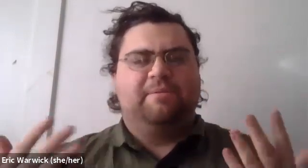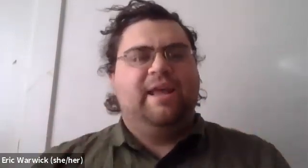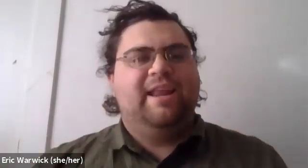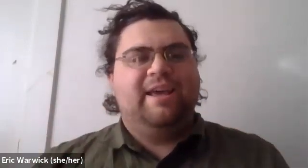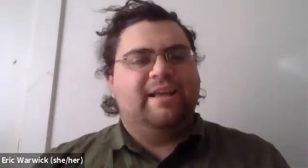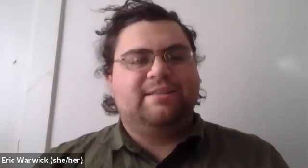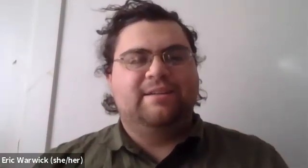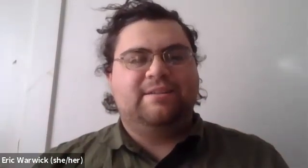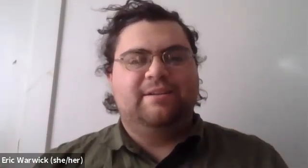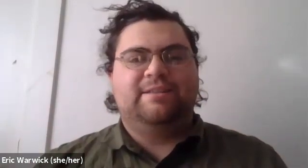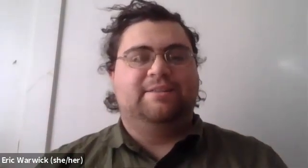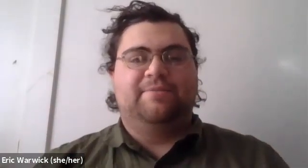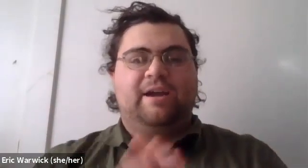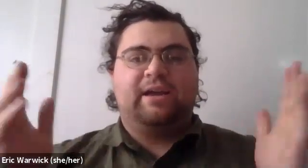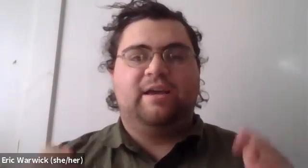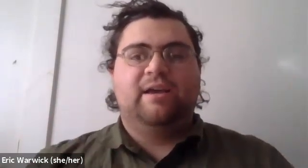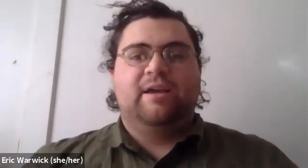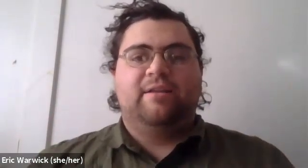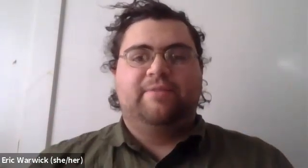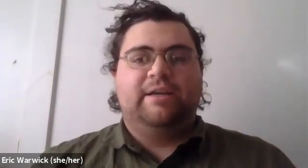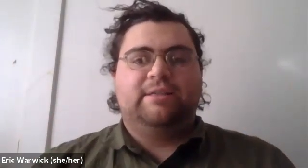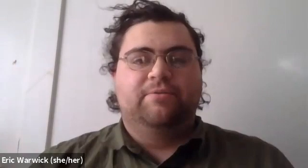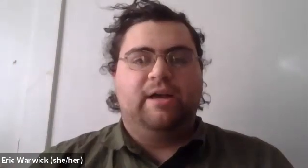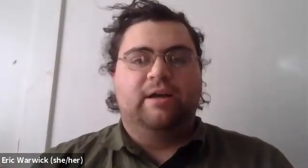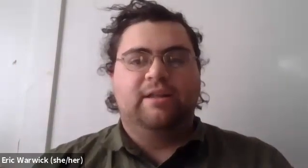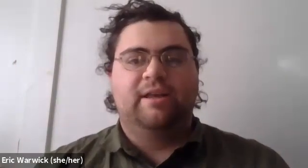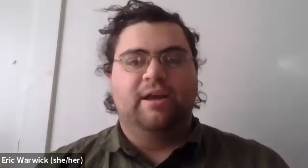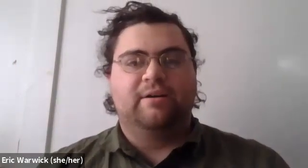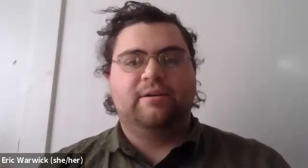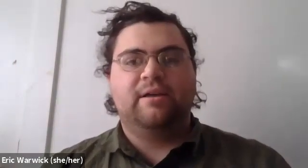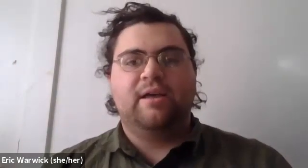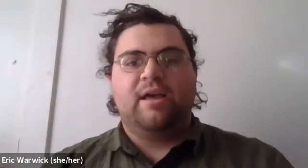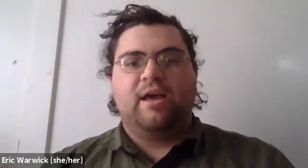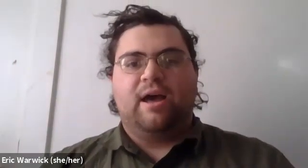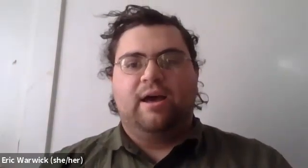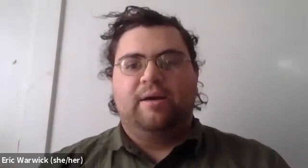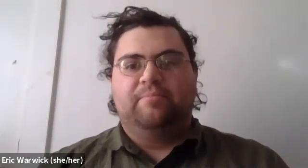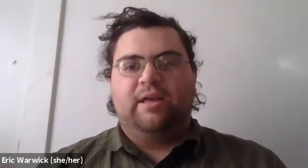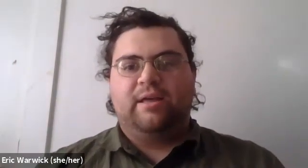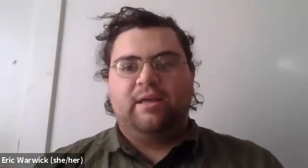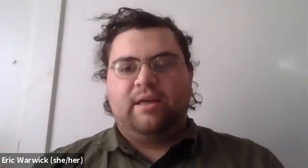openly discriminating against certain students. It's very, very surreal, you know?